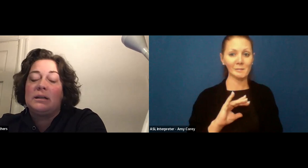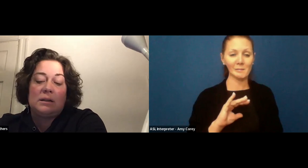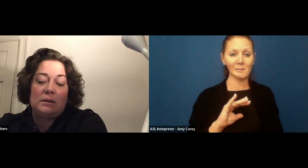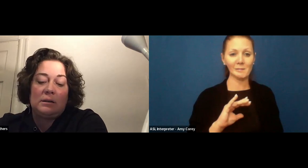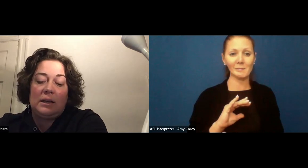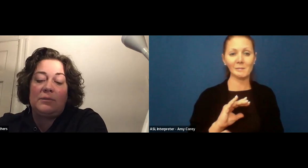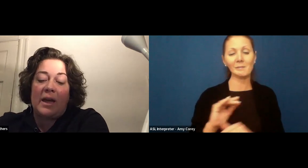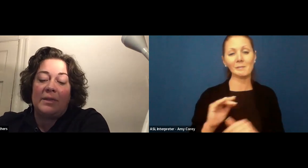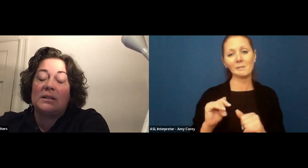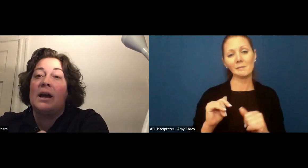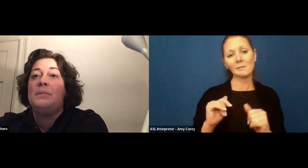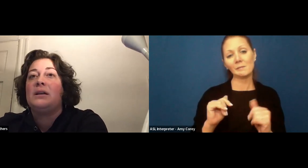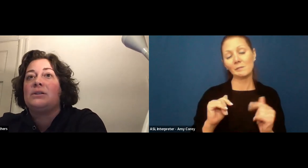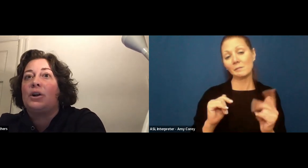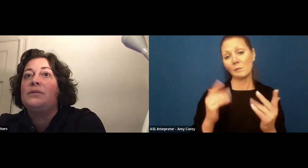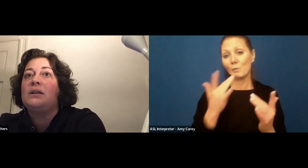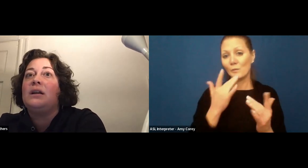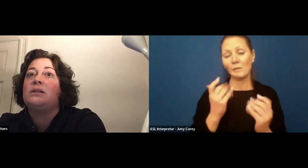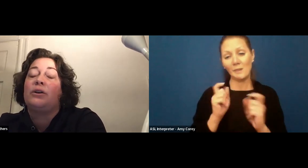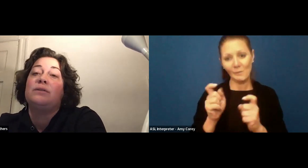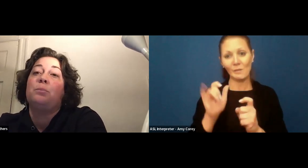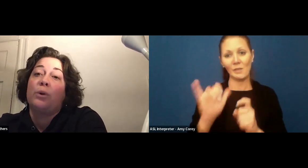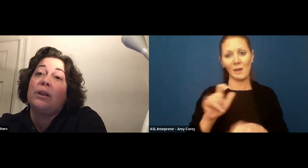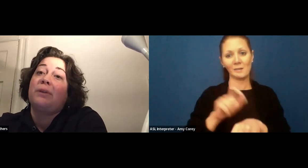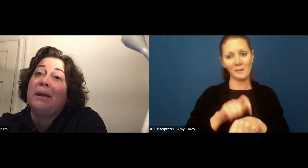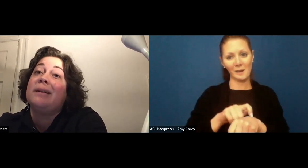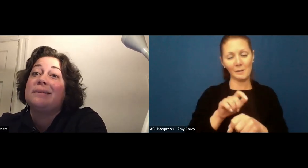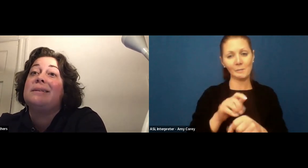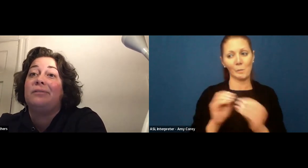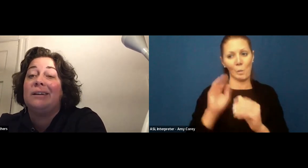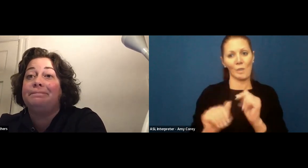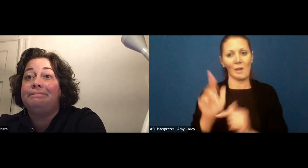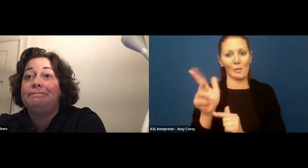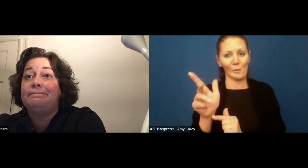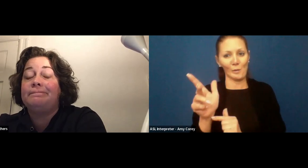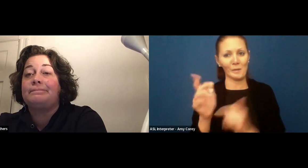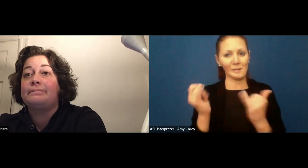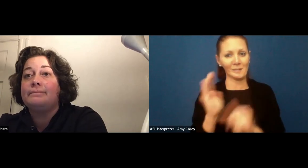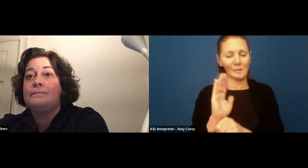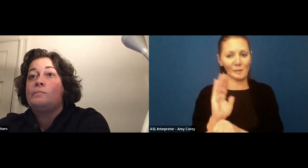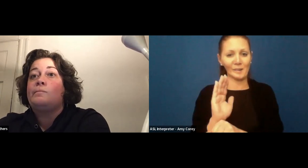And I would like to give that the time that it deserves, and it deserves more than 3 minutes this evening.